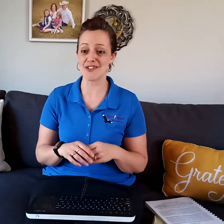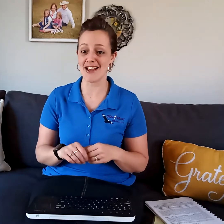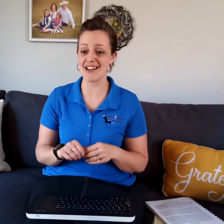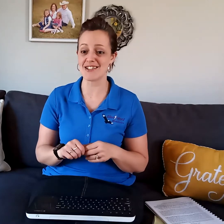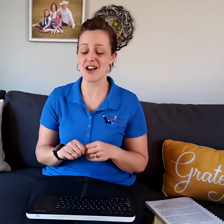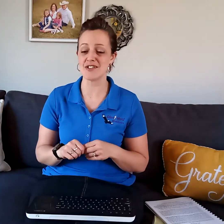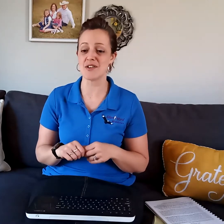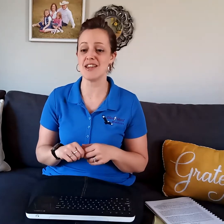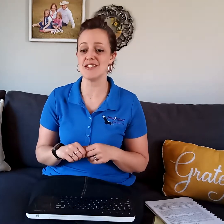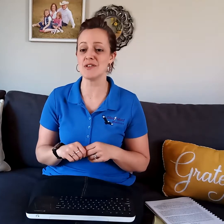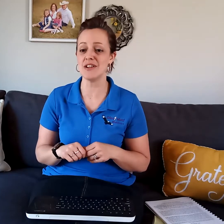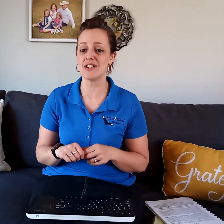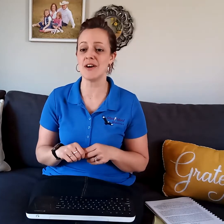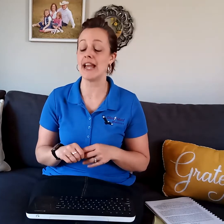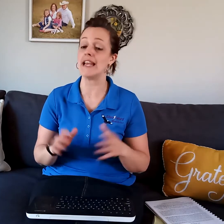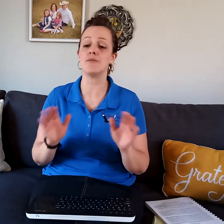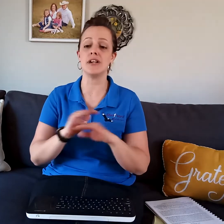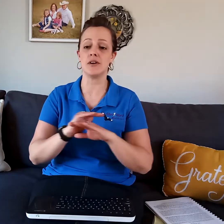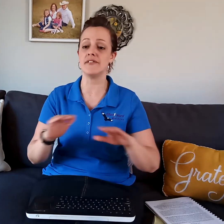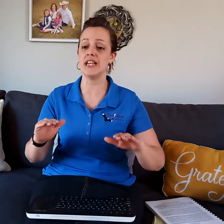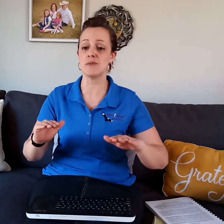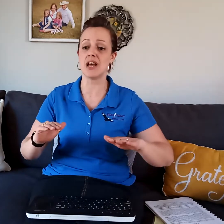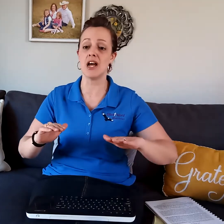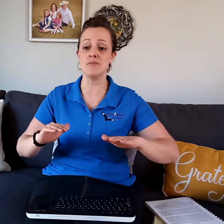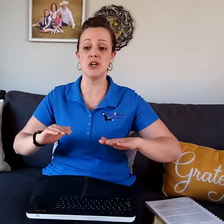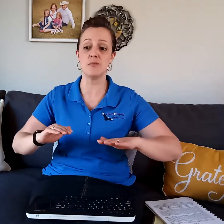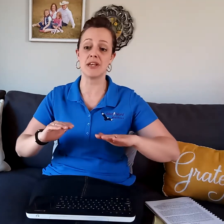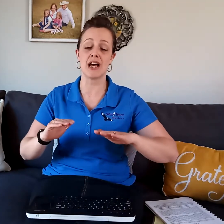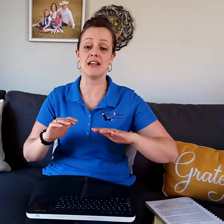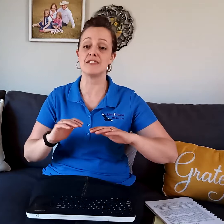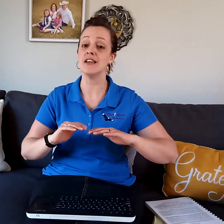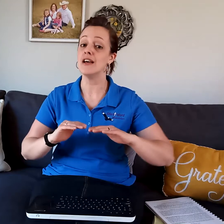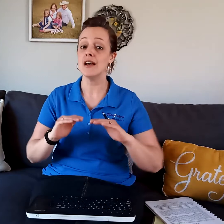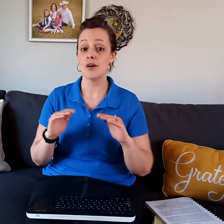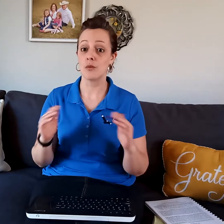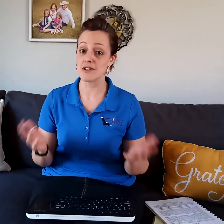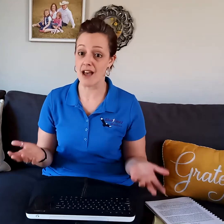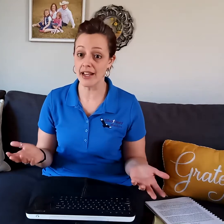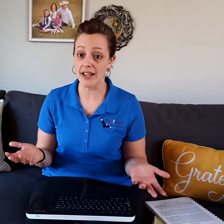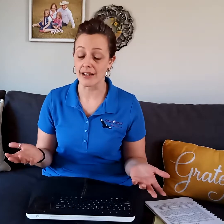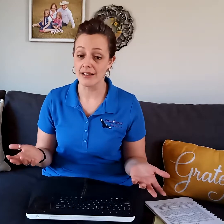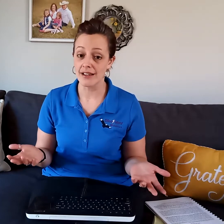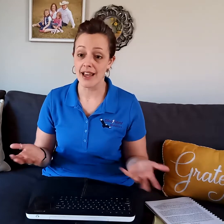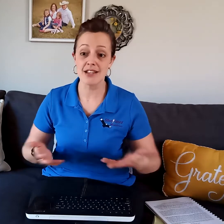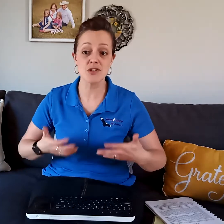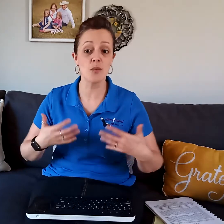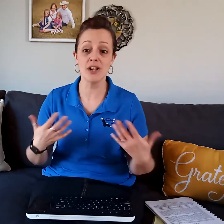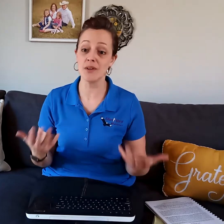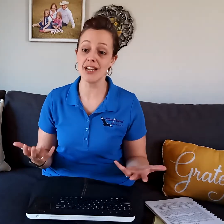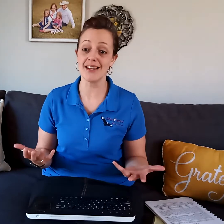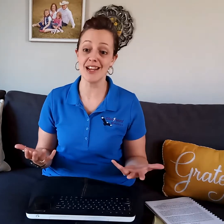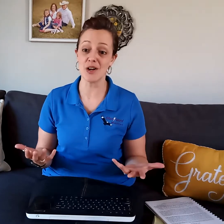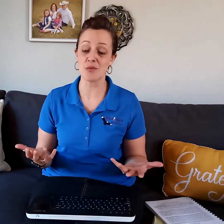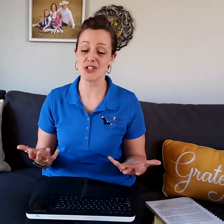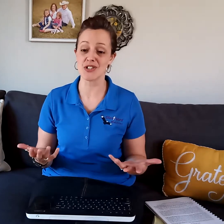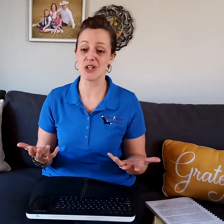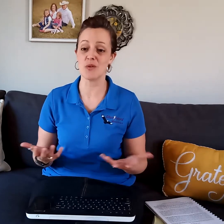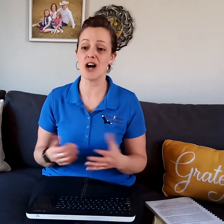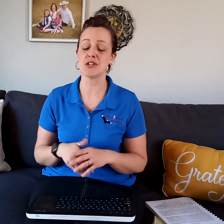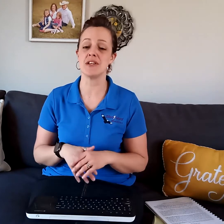hand I saw, so he's going to go ahead. And we don't even need him to unmute because we're signing. And so we don't need to hear him. We're just going to watch him. He's going